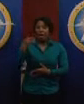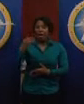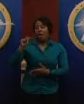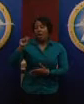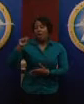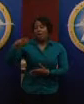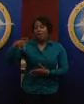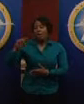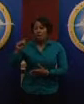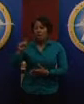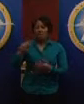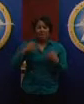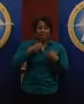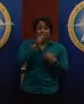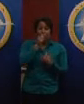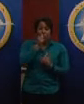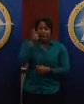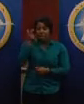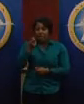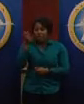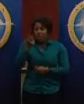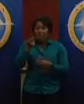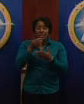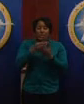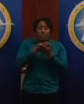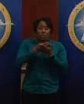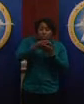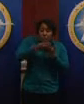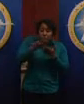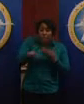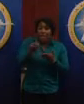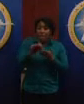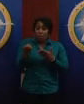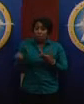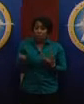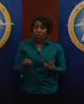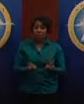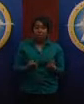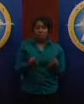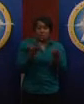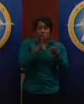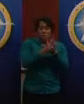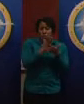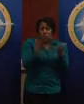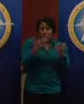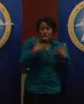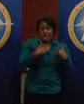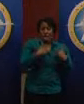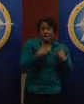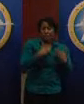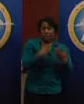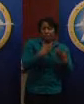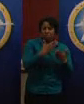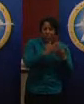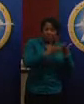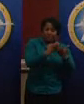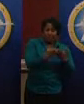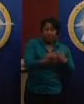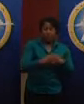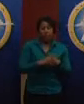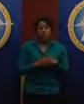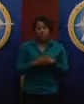grants to buy devices, to buy mobile hotspots. Many of them already had things. We are working on a plan now to put